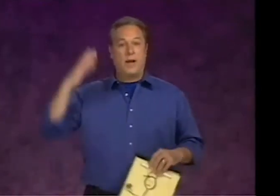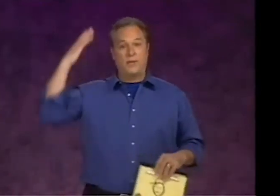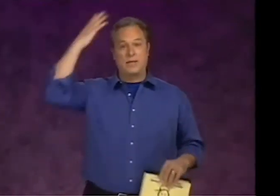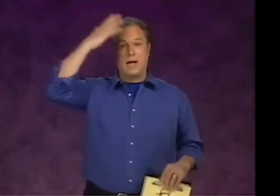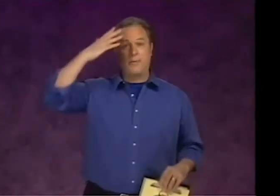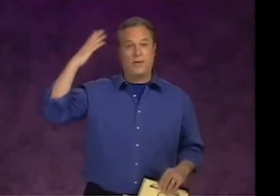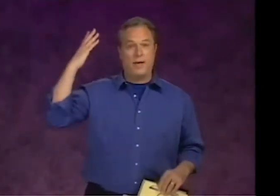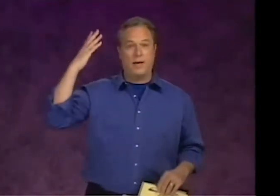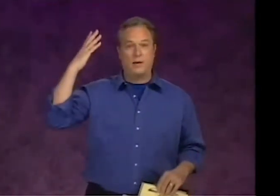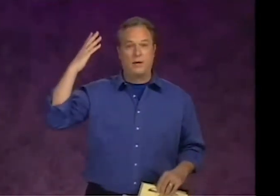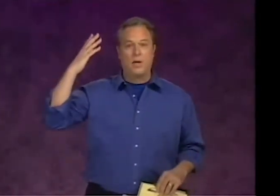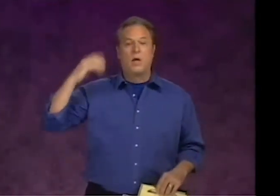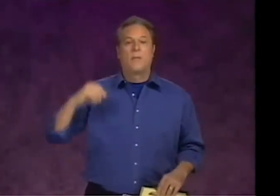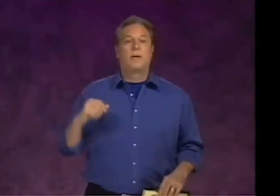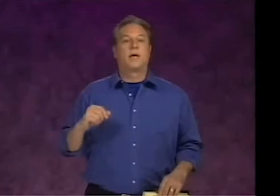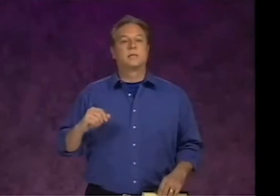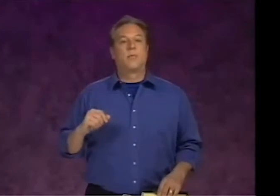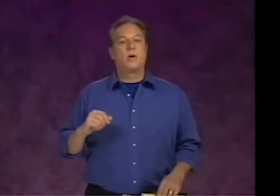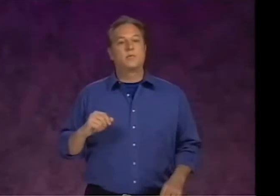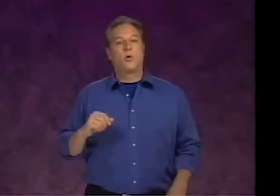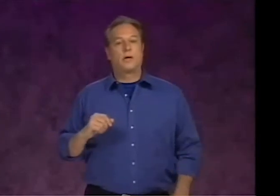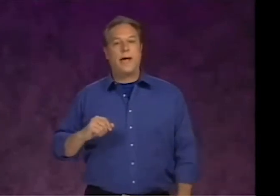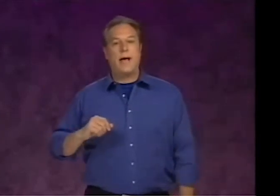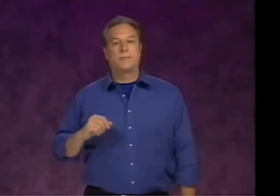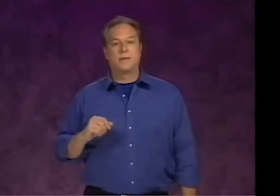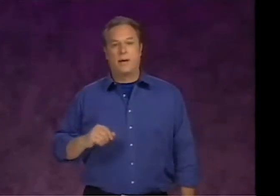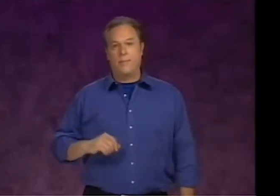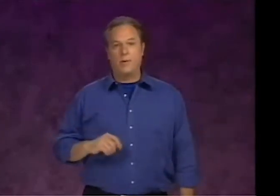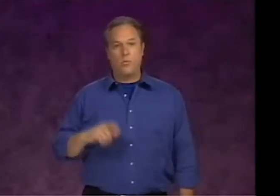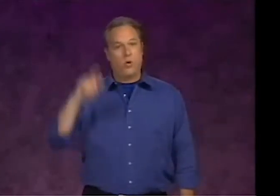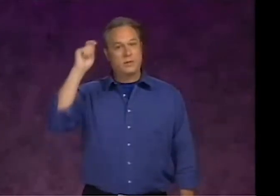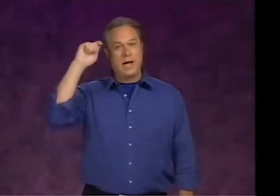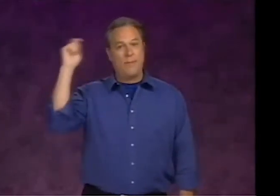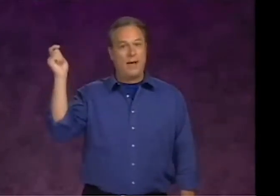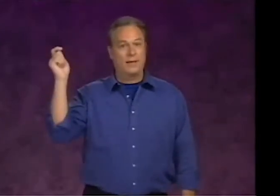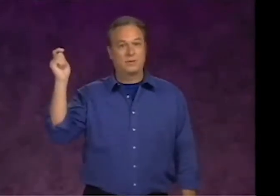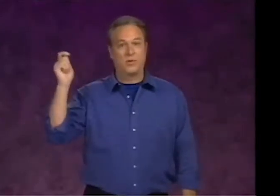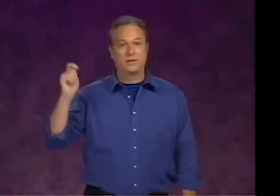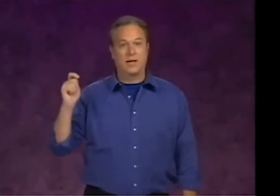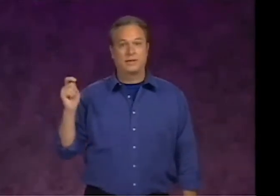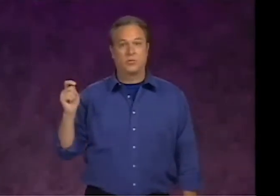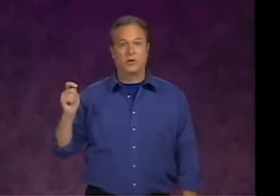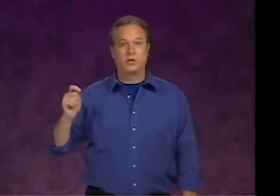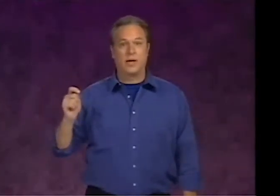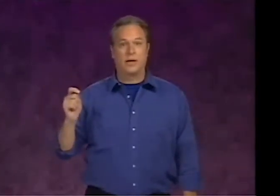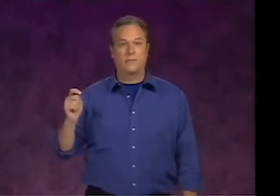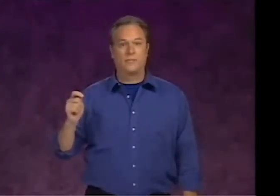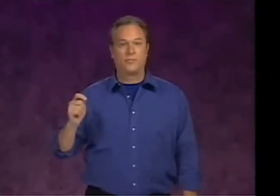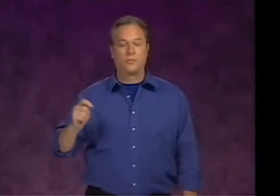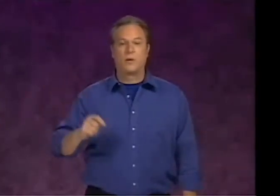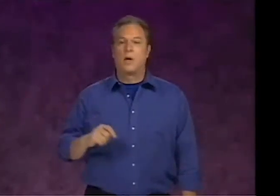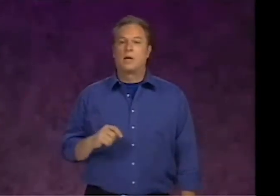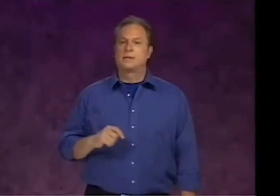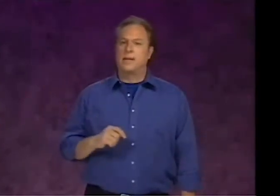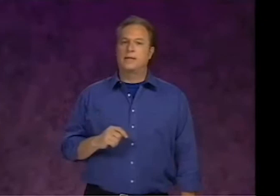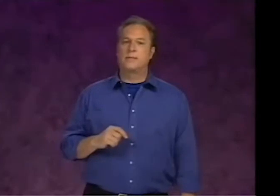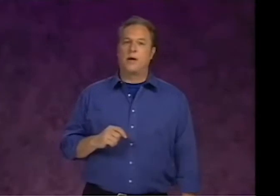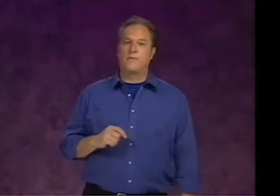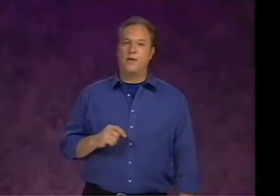at the top of the head, because boys wore caps and men wore top hats when the signs originated. Signs about